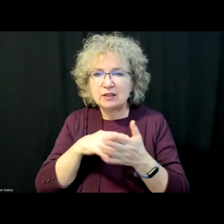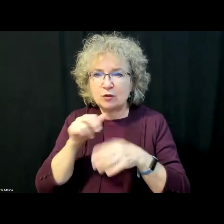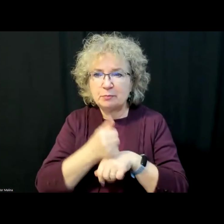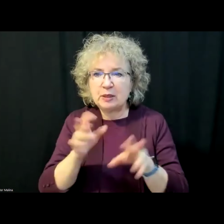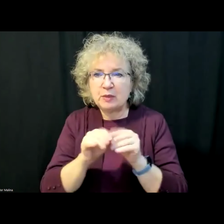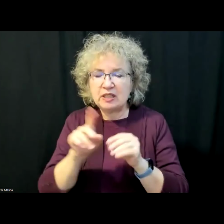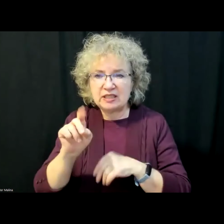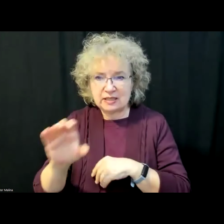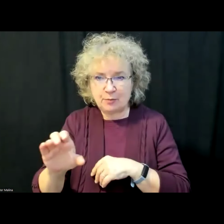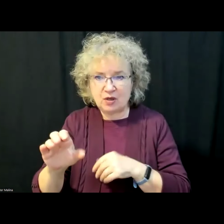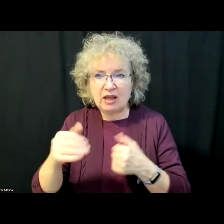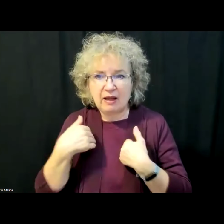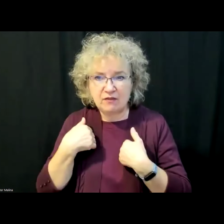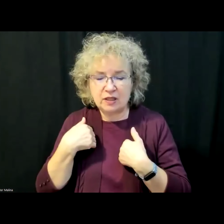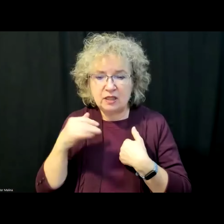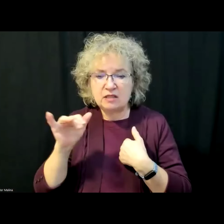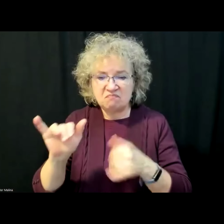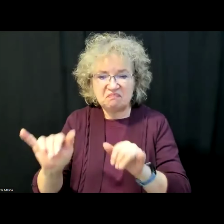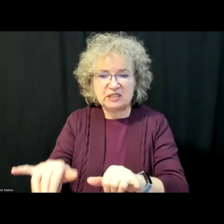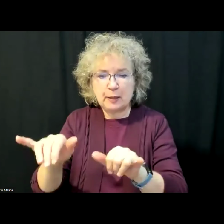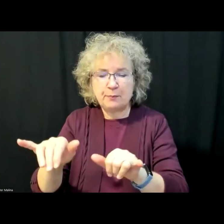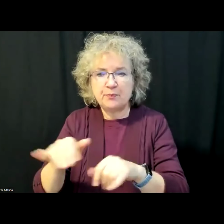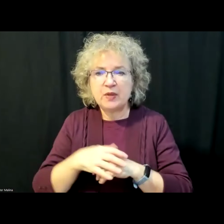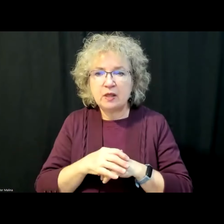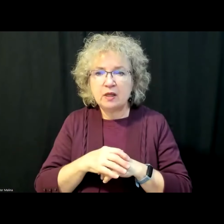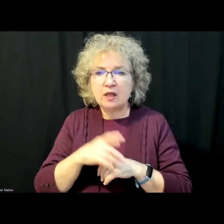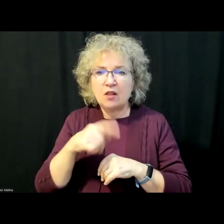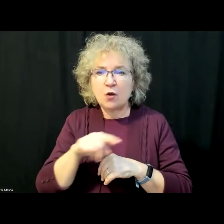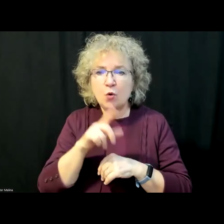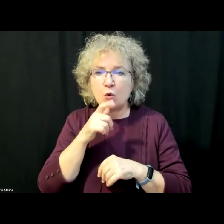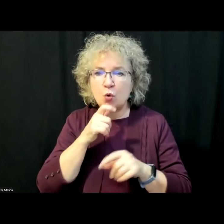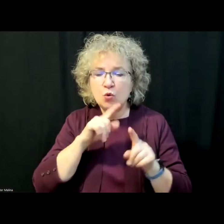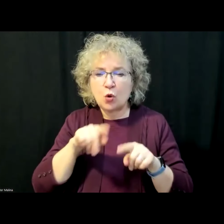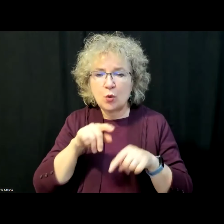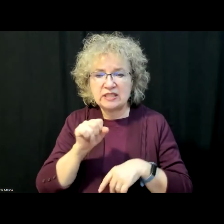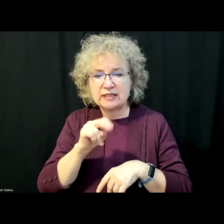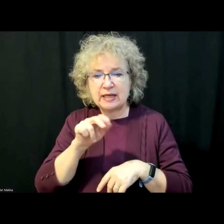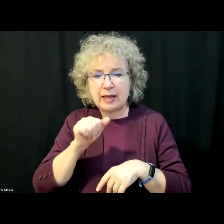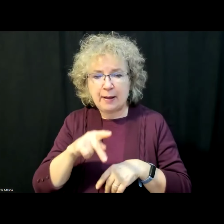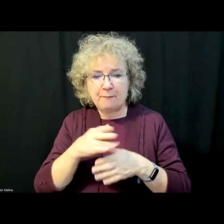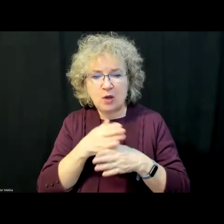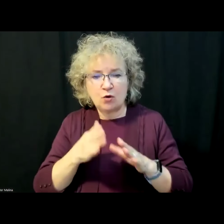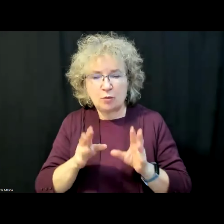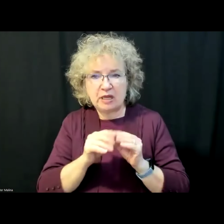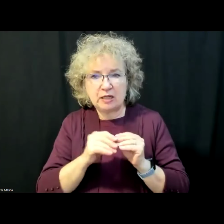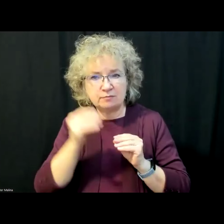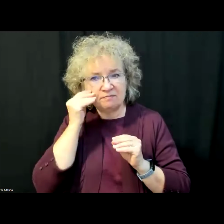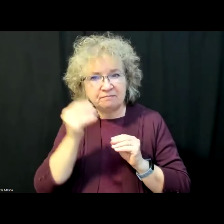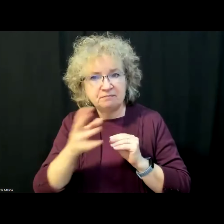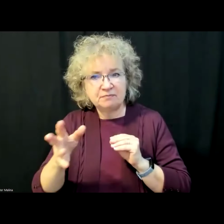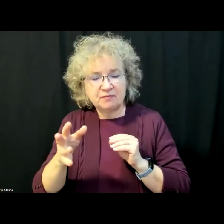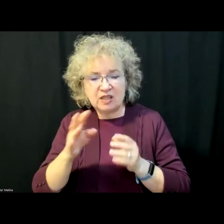december so nothing has changed there um those of you who do attend our snap partner meetings i'll let you know that we have